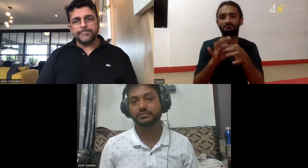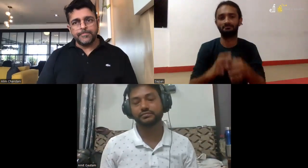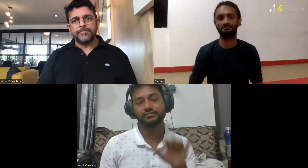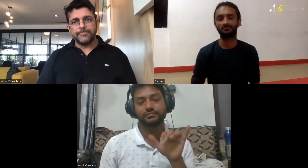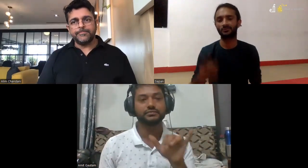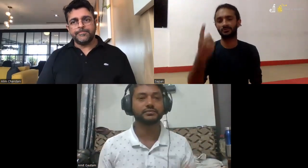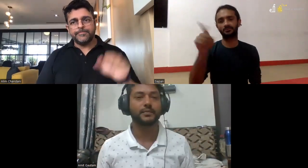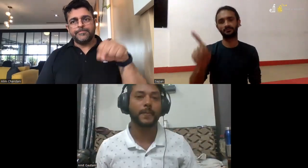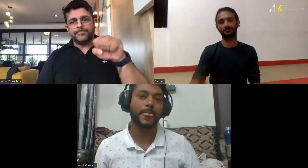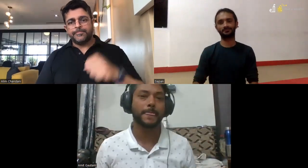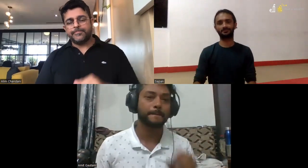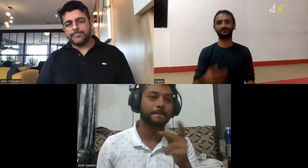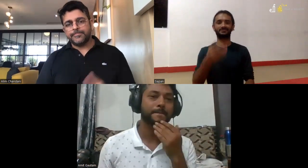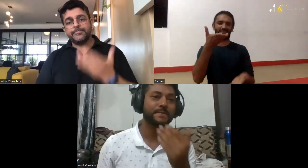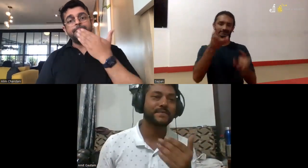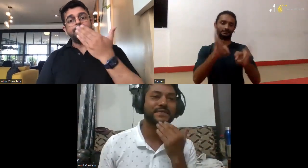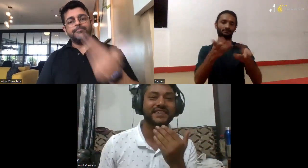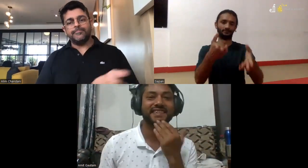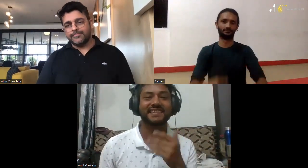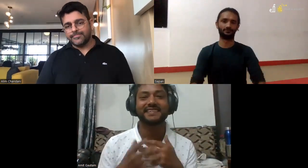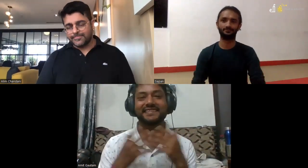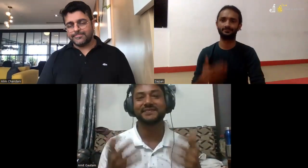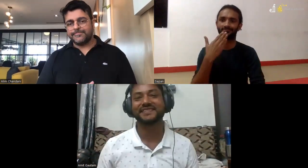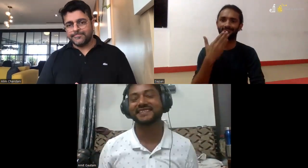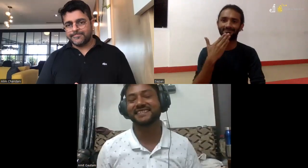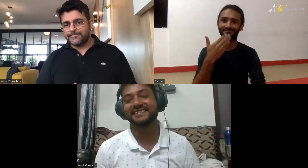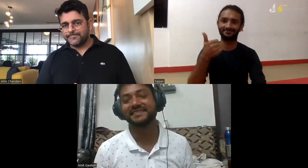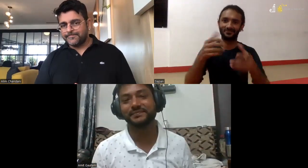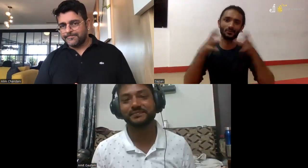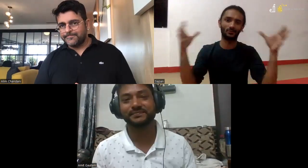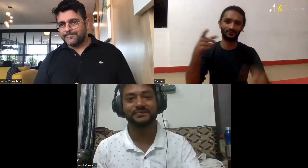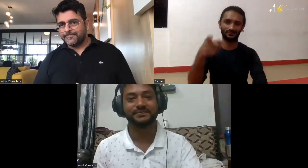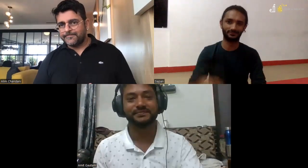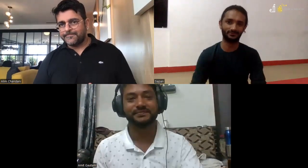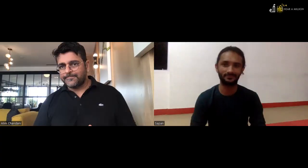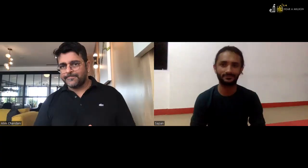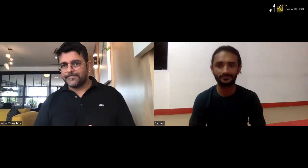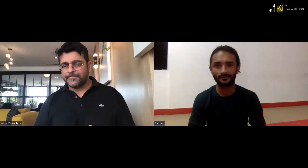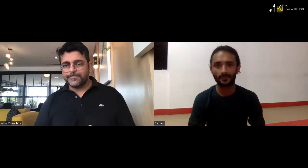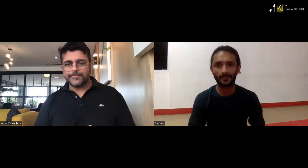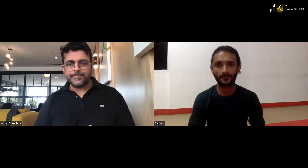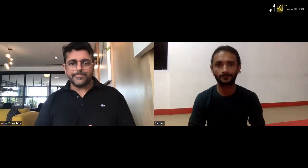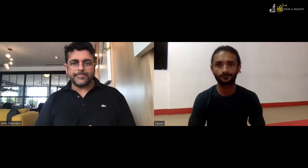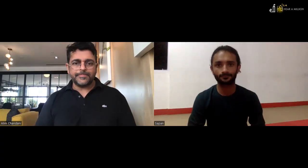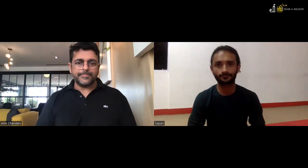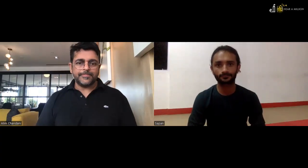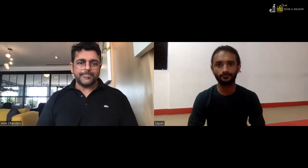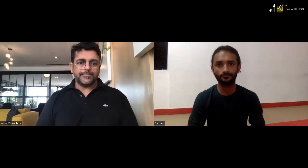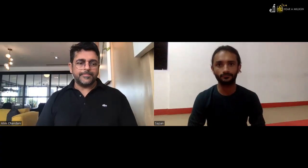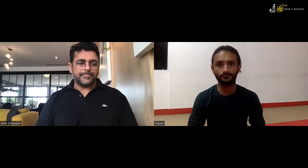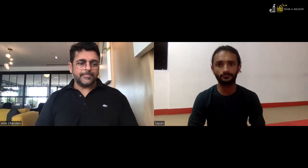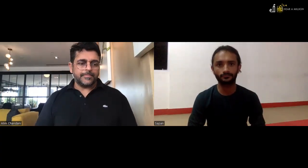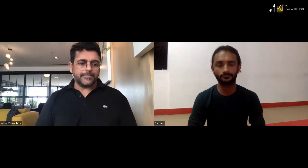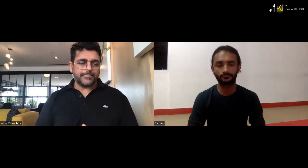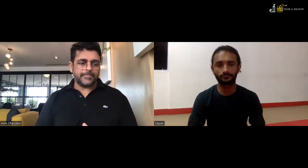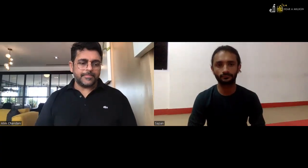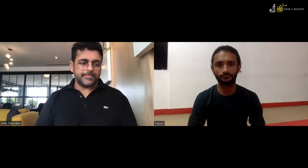Sanjana. You can go ahead. I think she can't see us. I think she is using mobile.